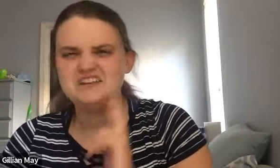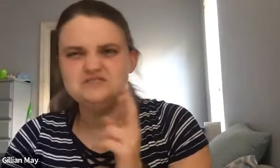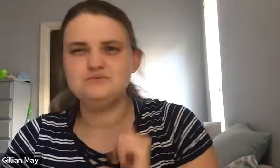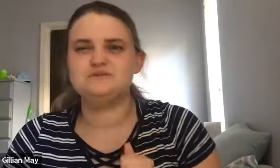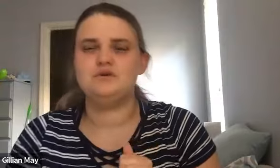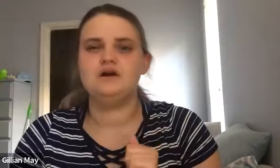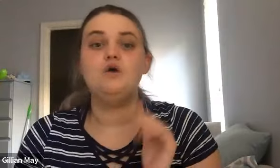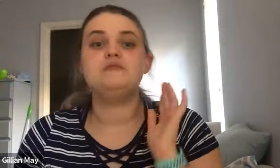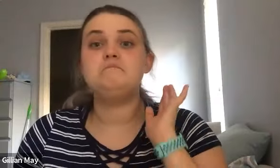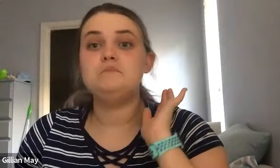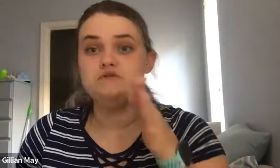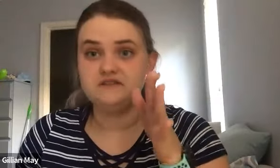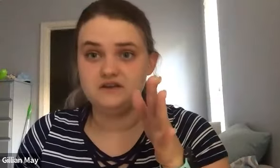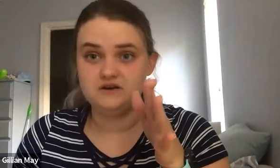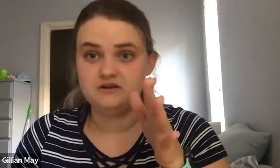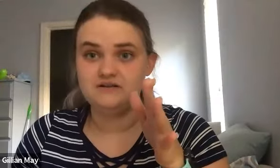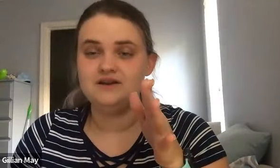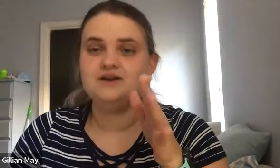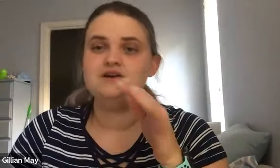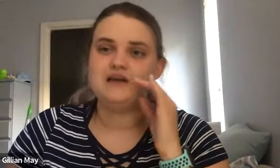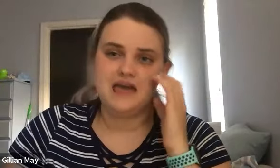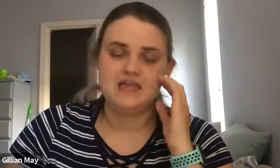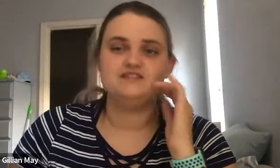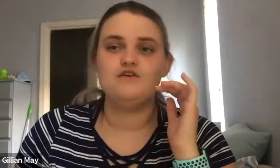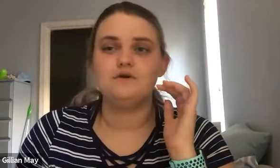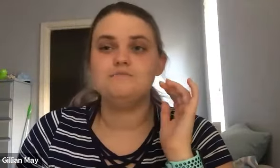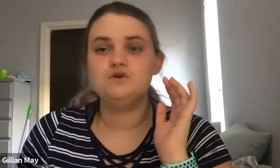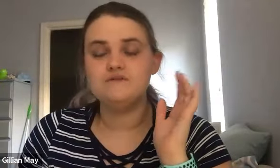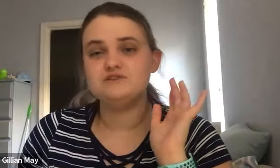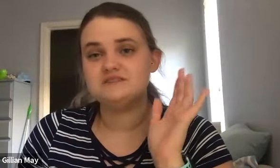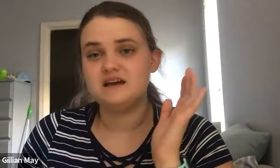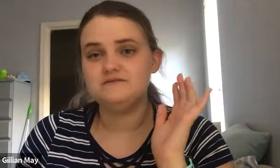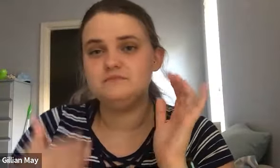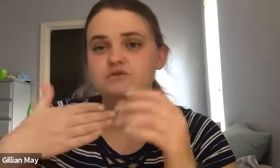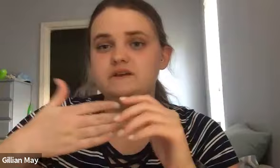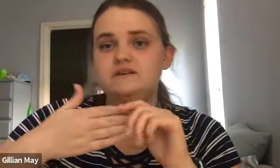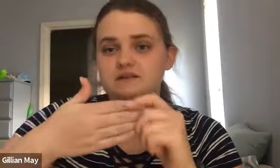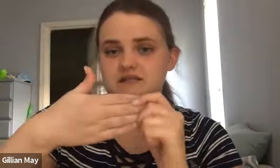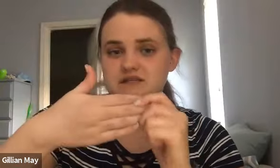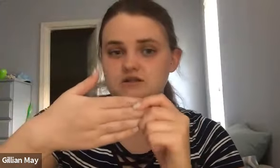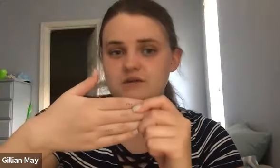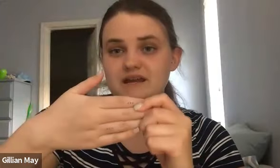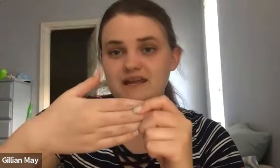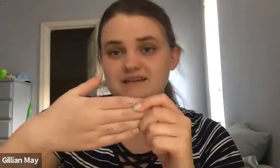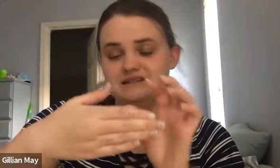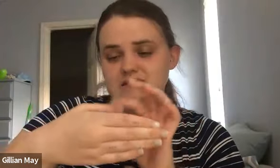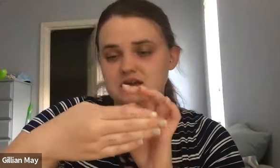Knew there was more. Oh, and then movie theater. And so for movie, so the sign for movie is non-dominant hand is again